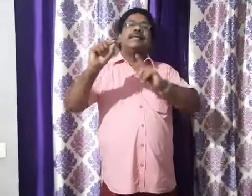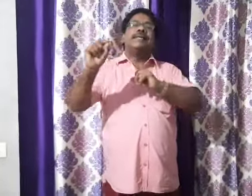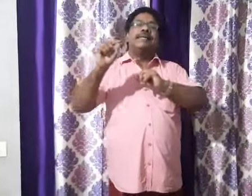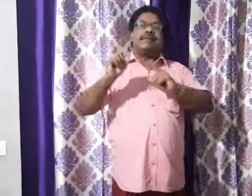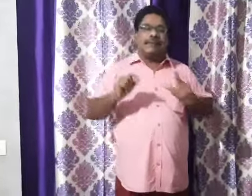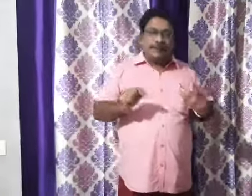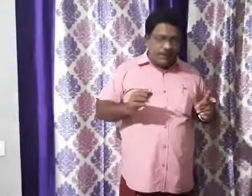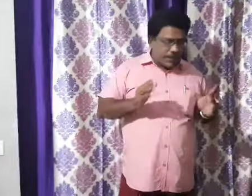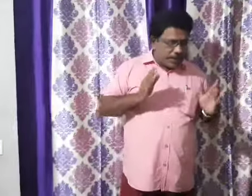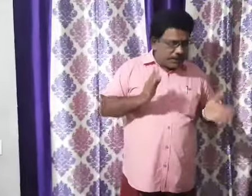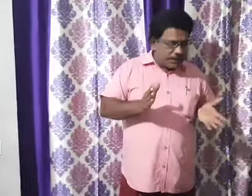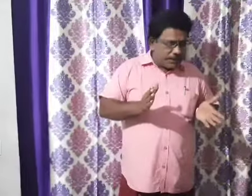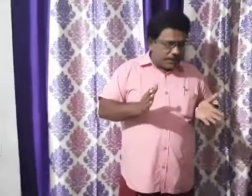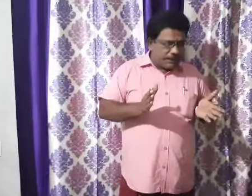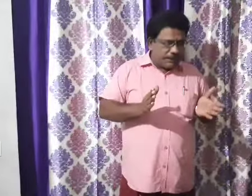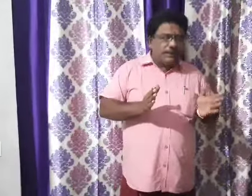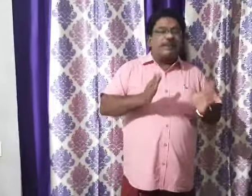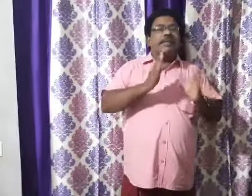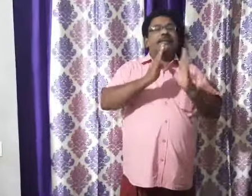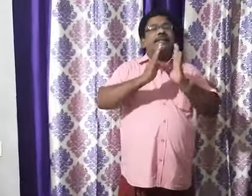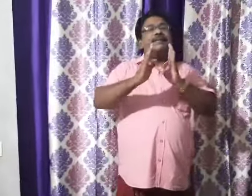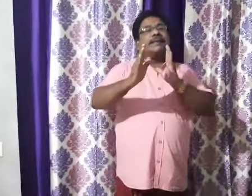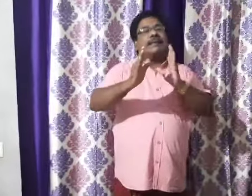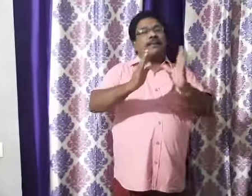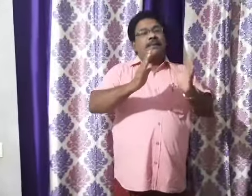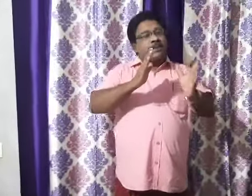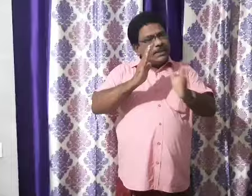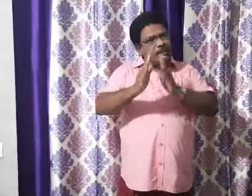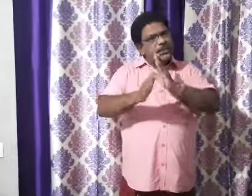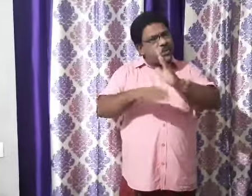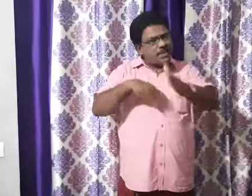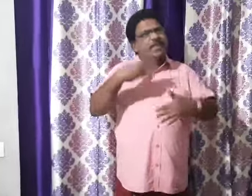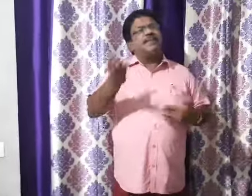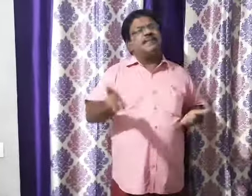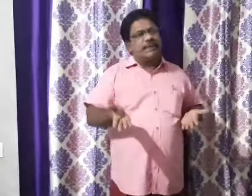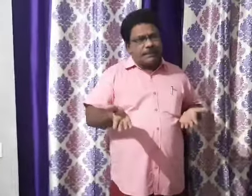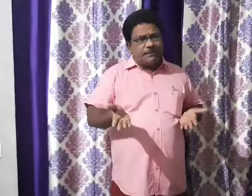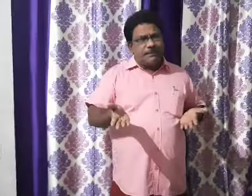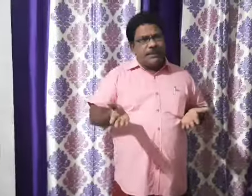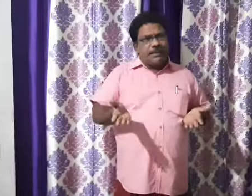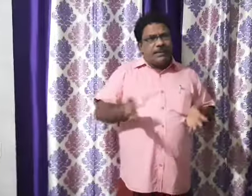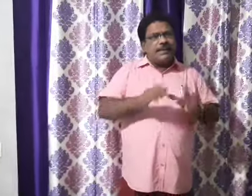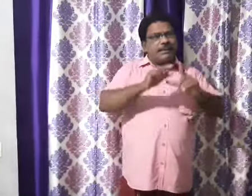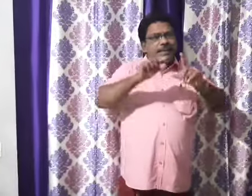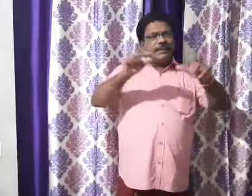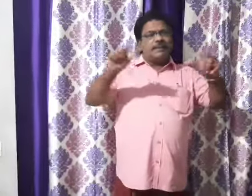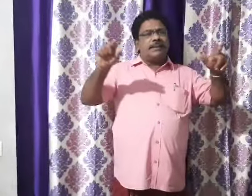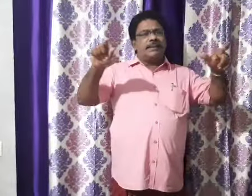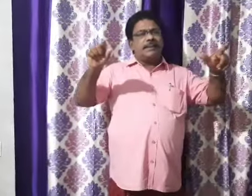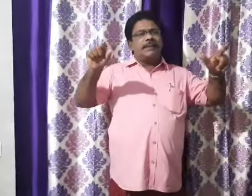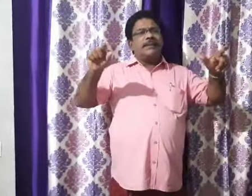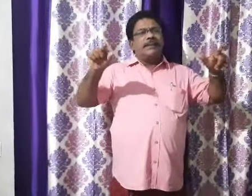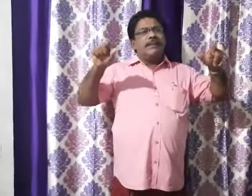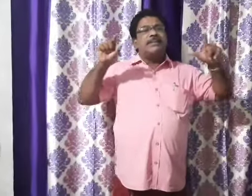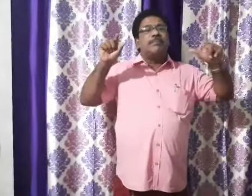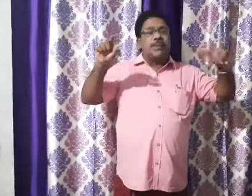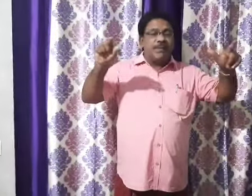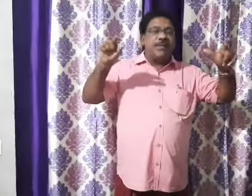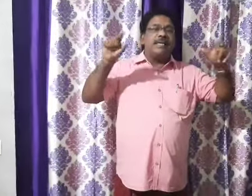tertiary sector. Now we know that tertiary sector, it is also known as service sector. tertiary sector is improving very